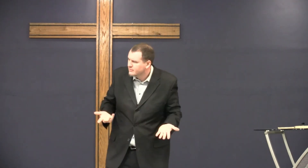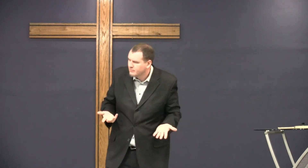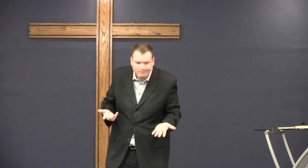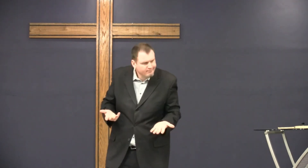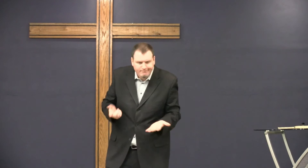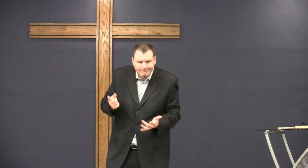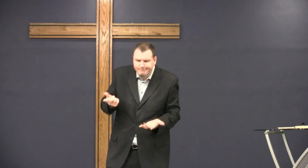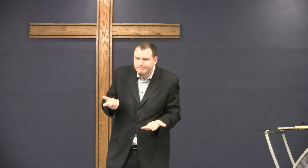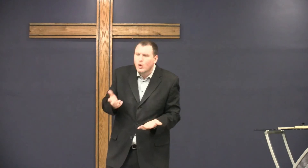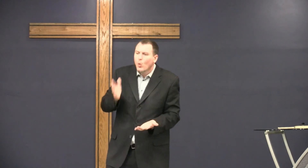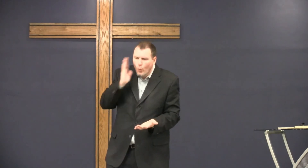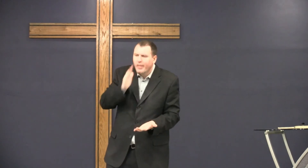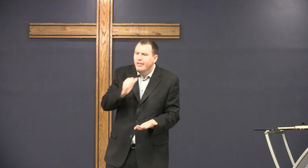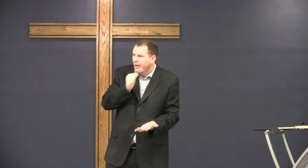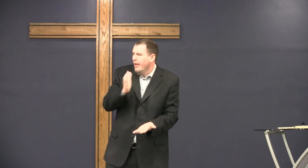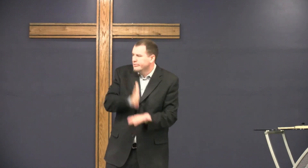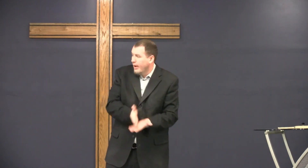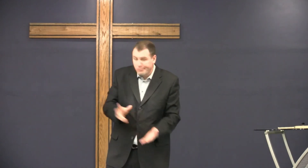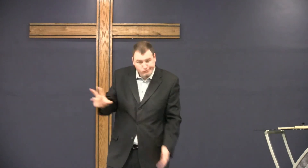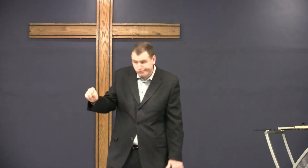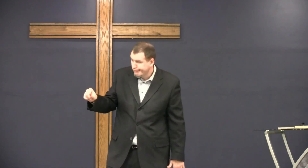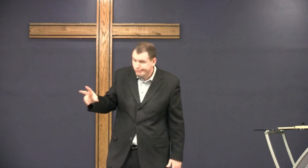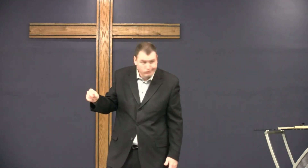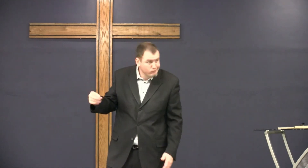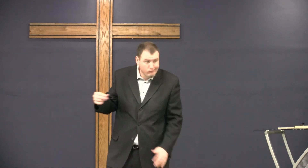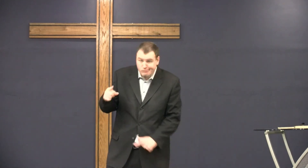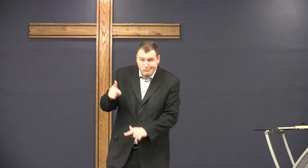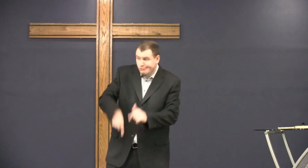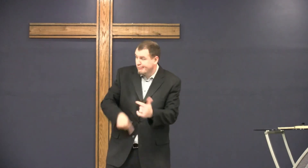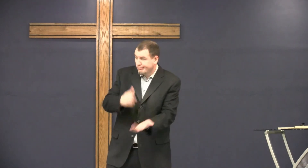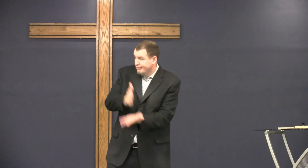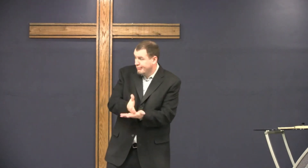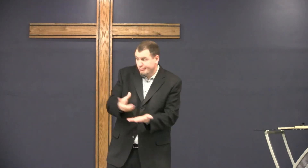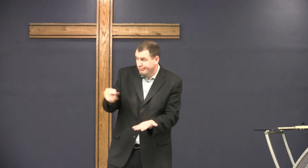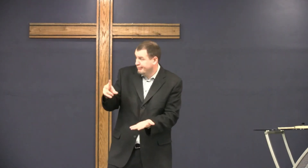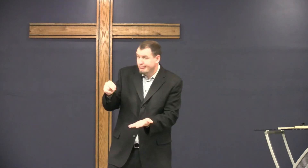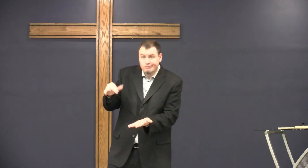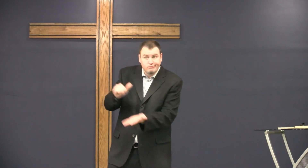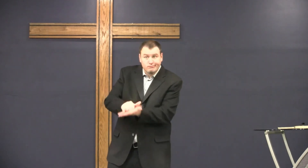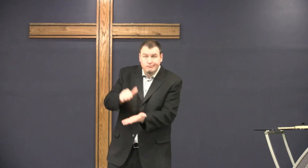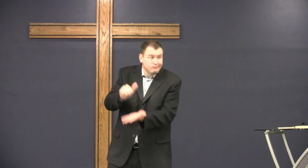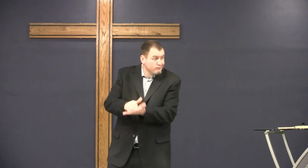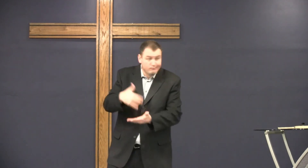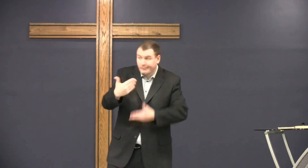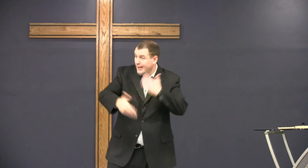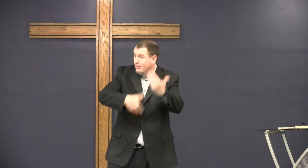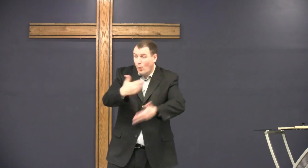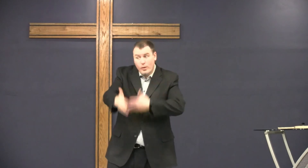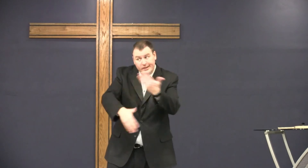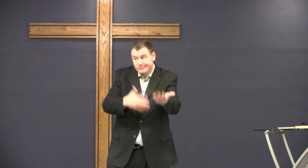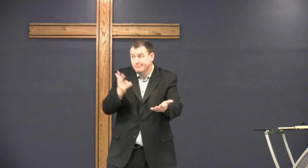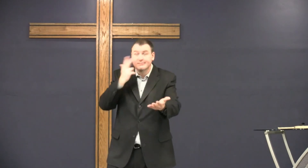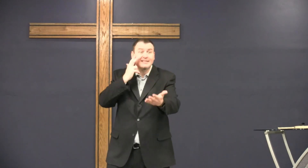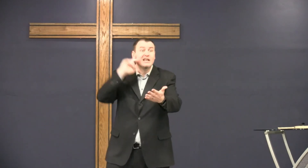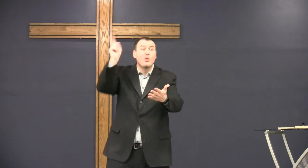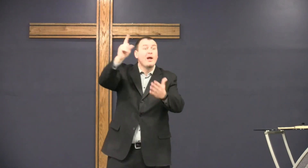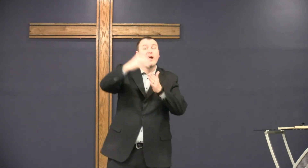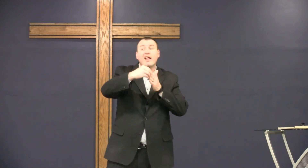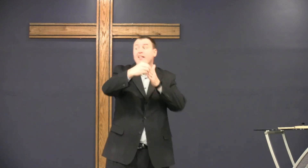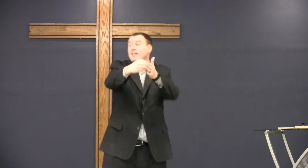said that. He said, you just can't stop this from happening. You just can't stop it. No, we're going to keep going and see where